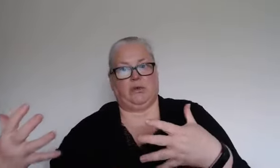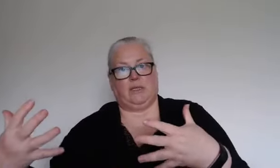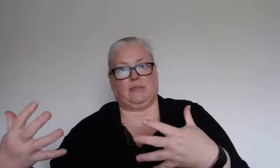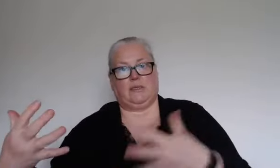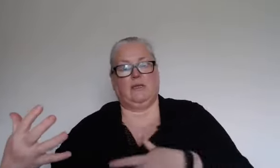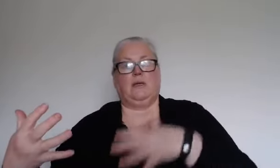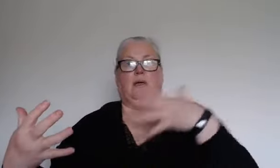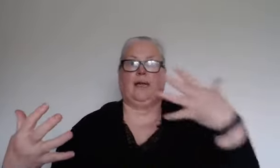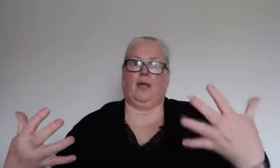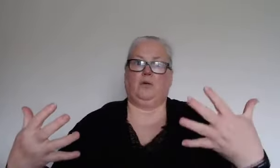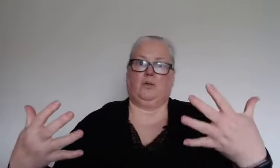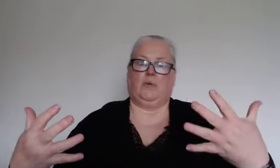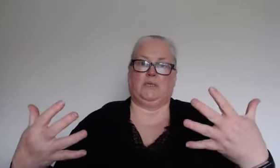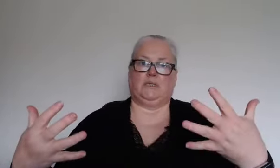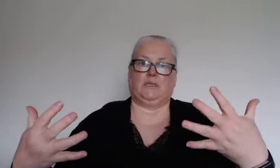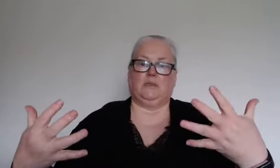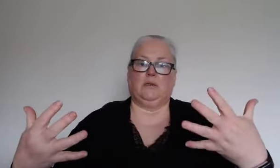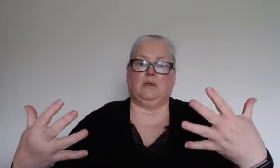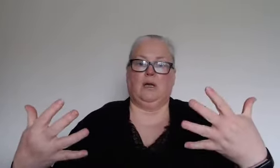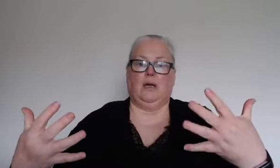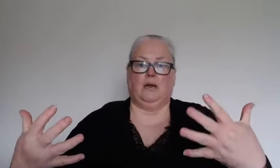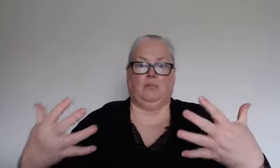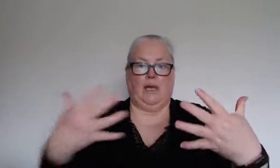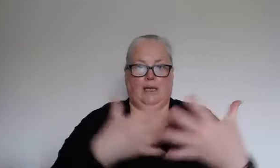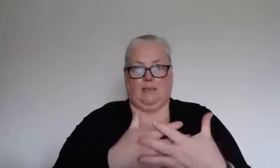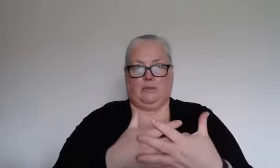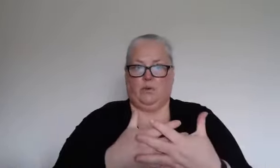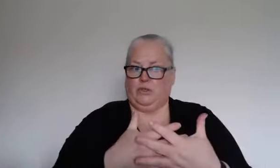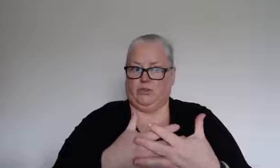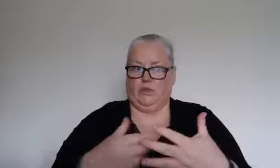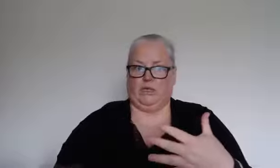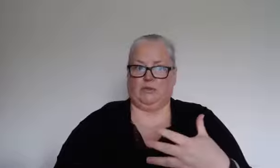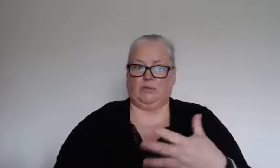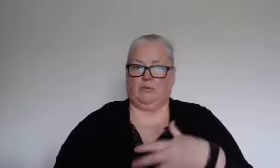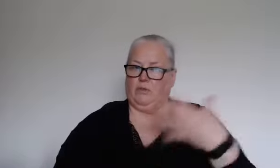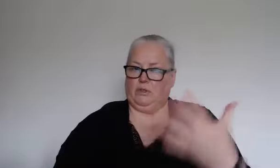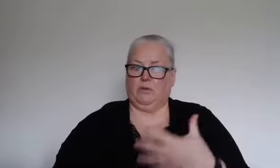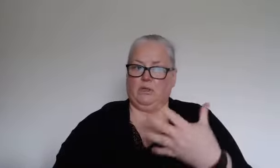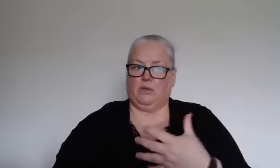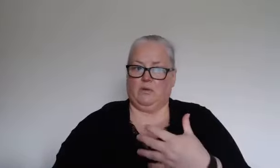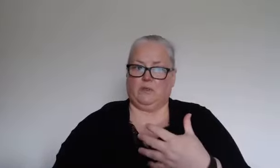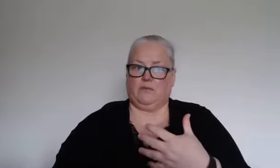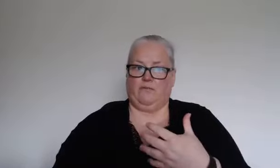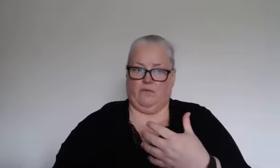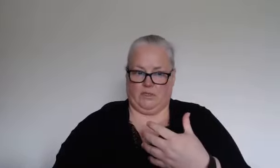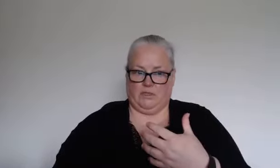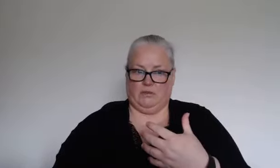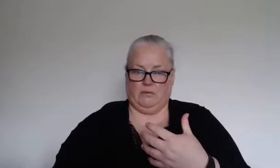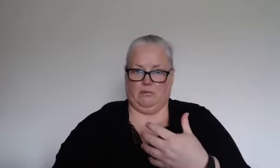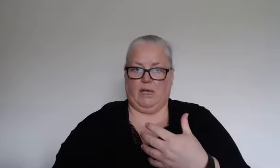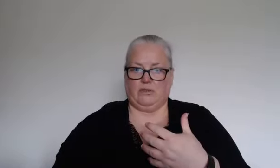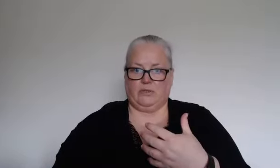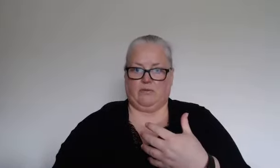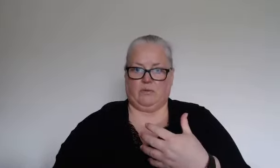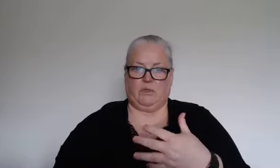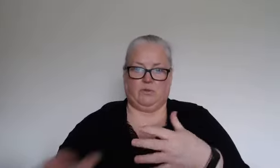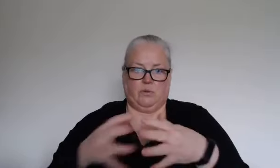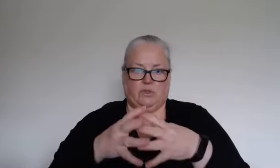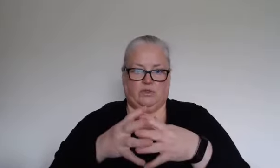stress and how you eat, and what you're drinking? So if you can look at those first, so ask yourself some of those questions